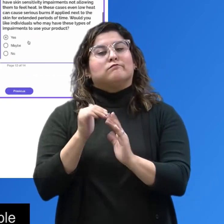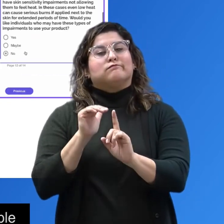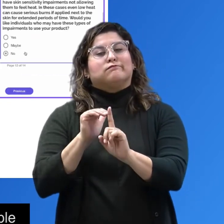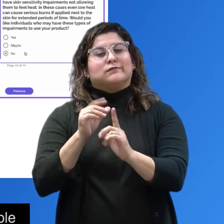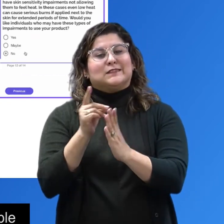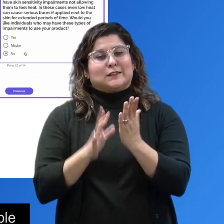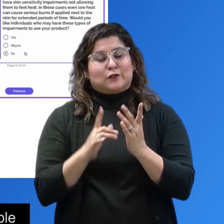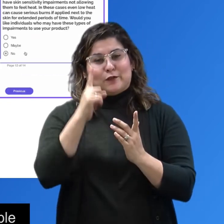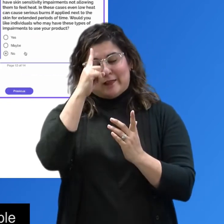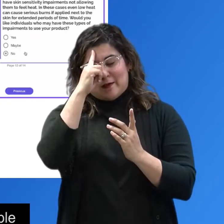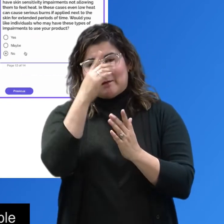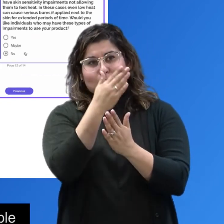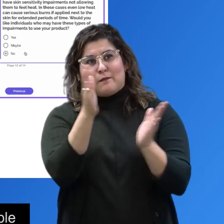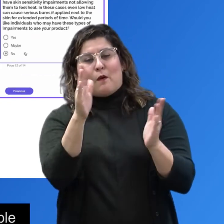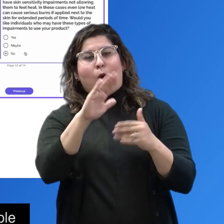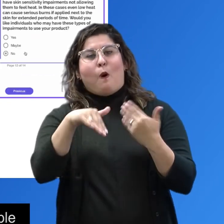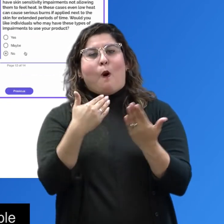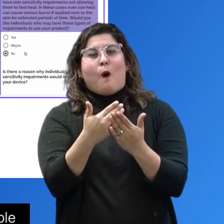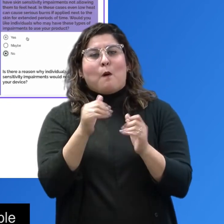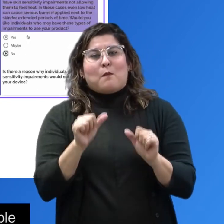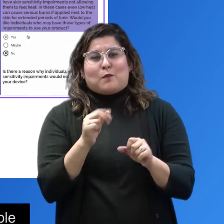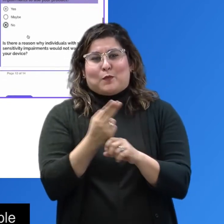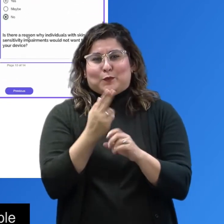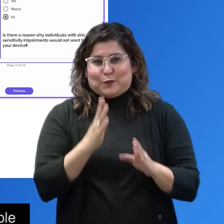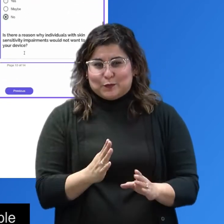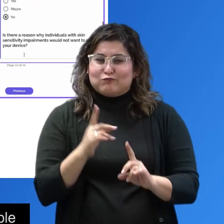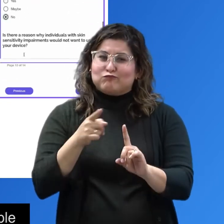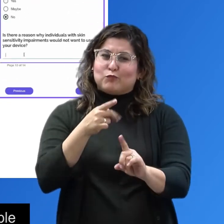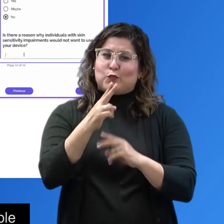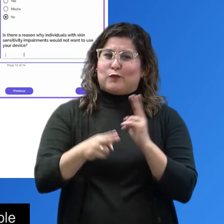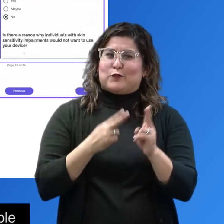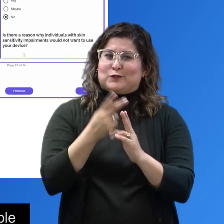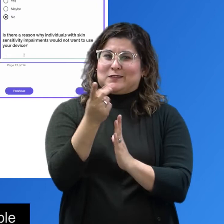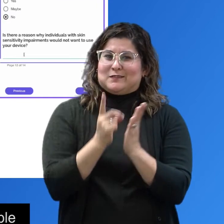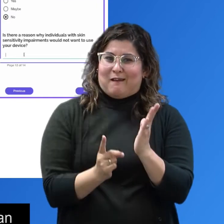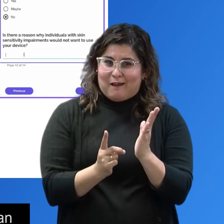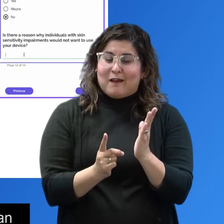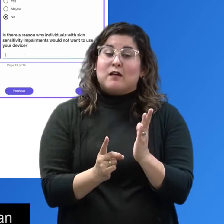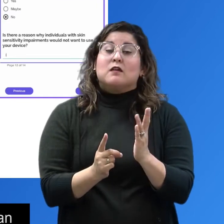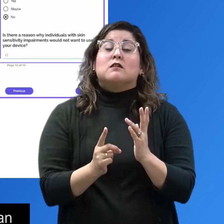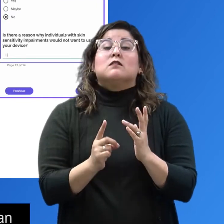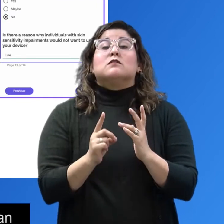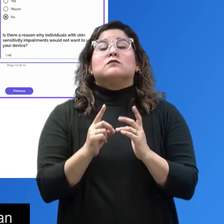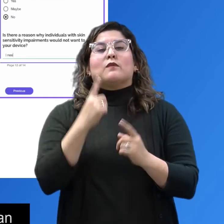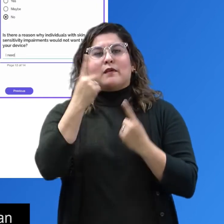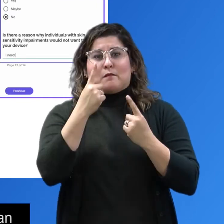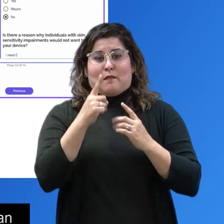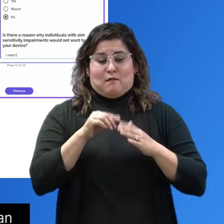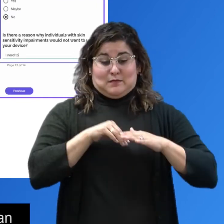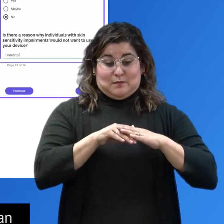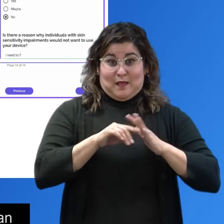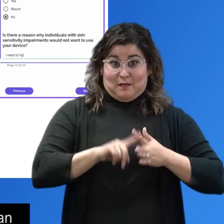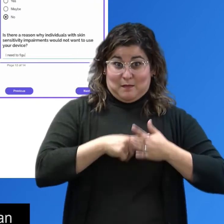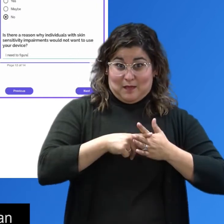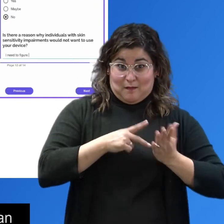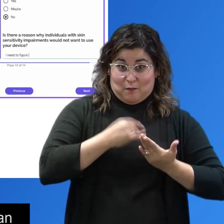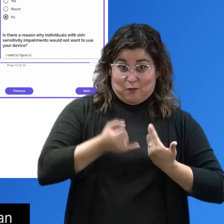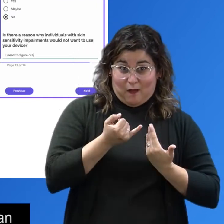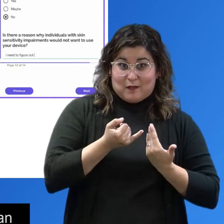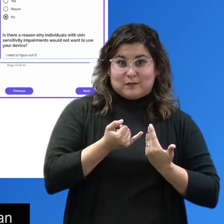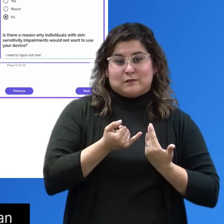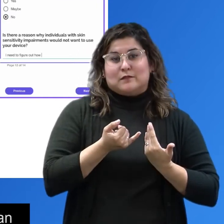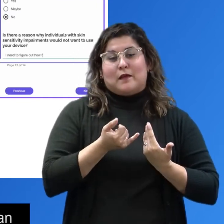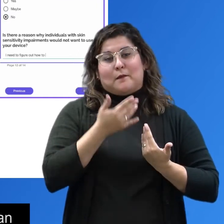of all possible users with an eye towards universal design, baking in accessibility at the start of a project rather than